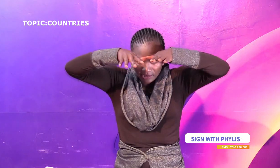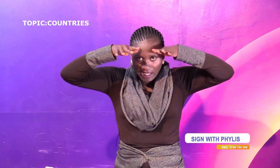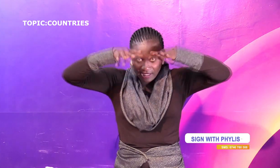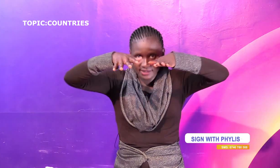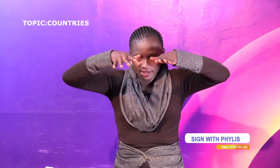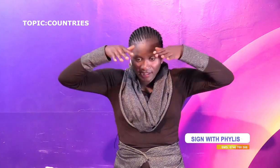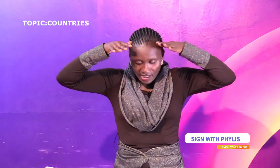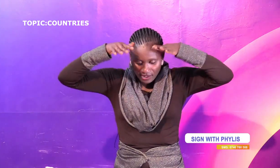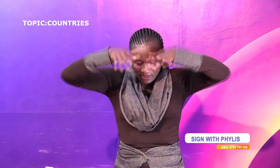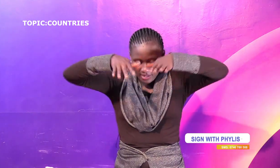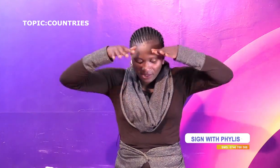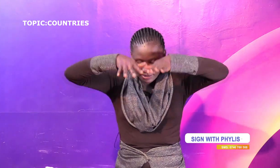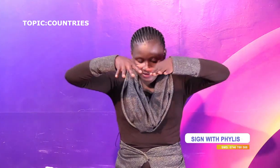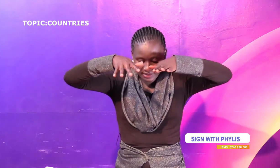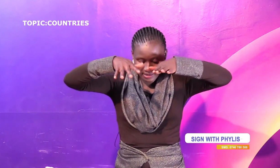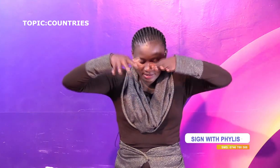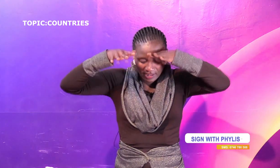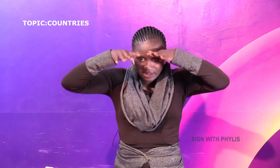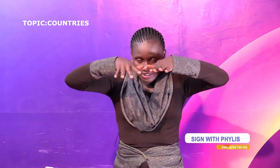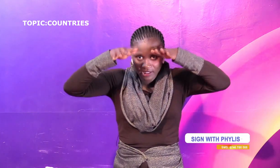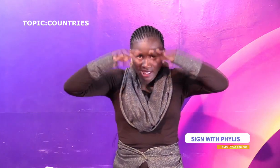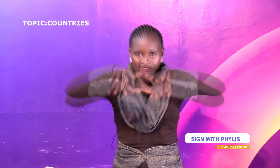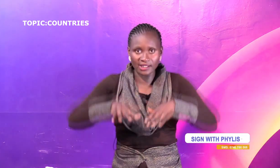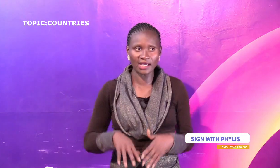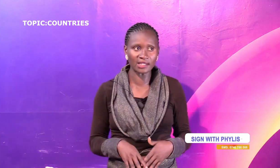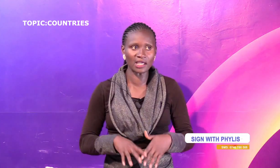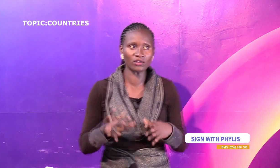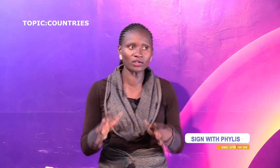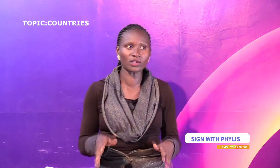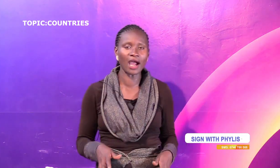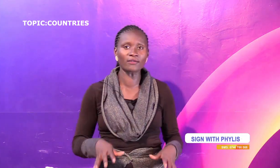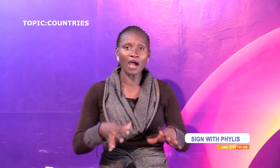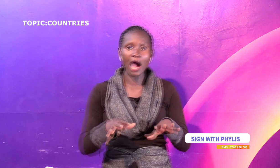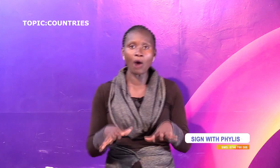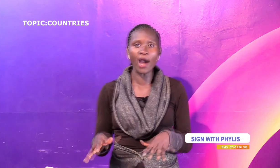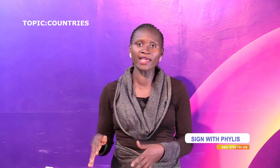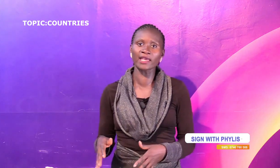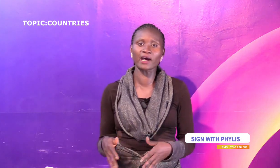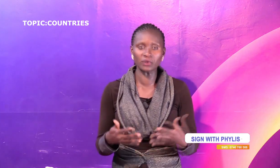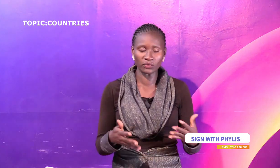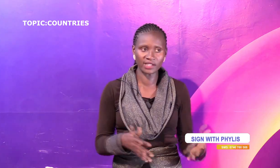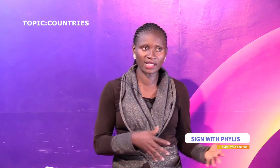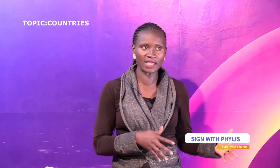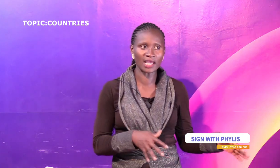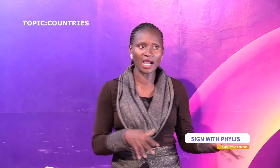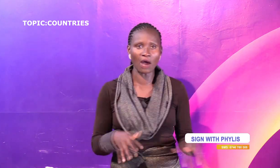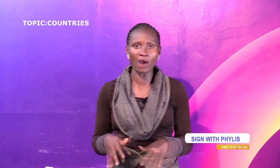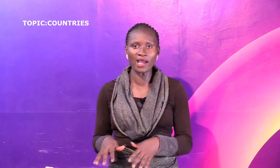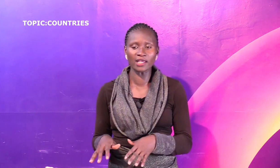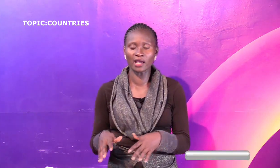Netherlands, Netherlands, Netherlands. And then also have Hawaii. How do we sign Hawaii? Hawaii is